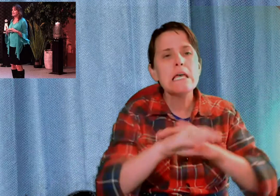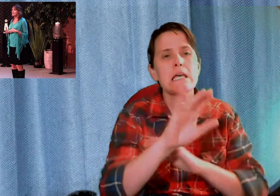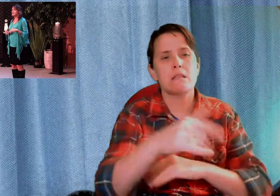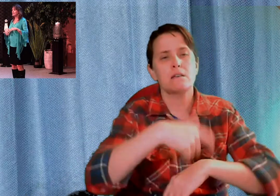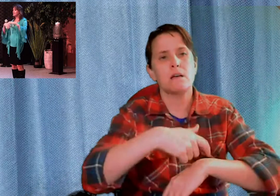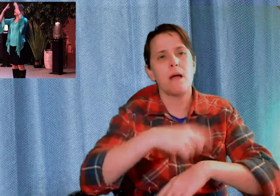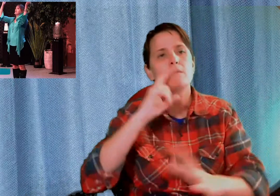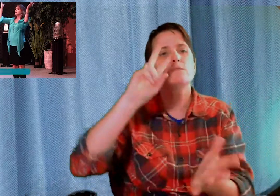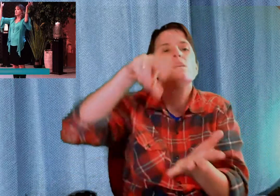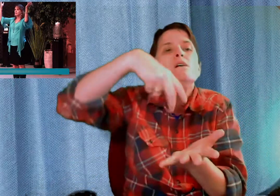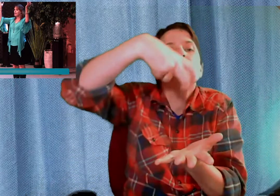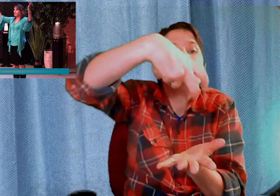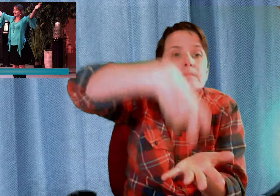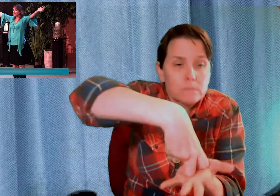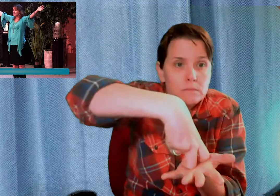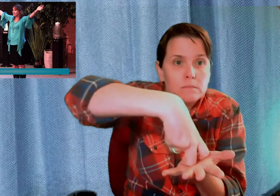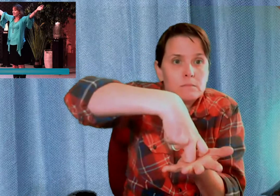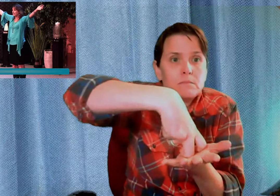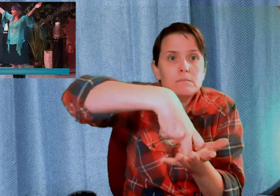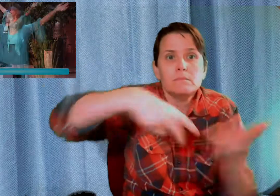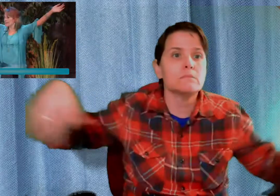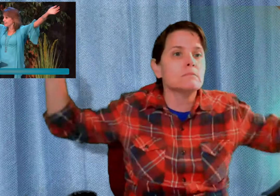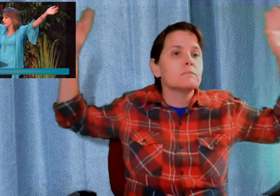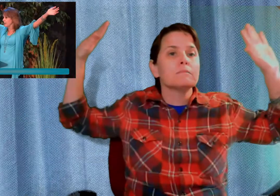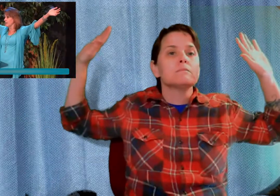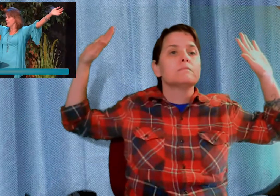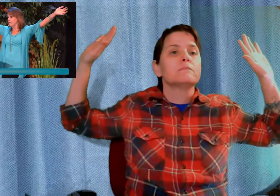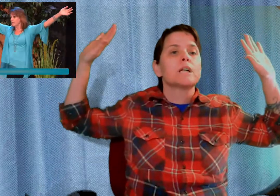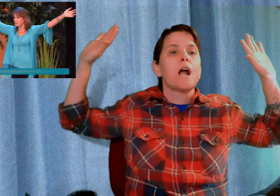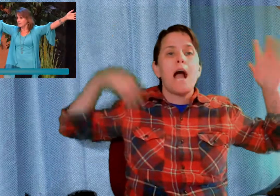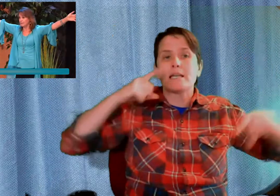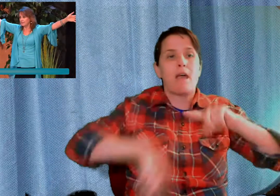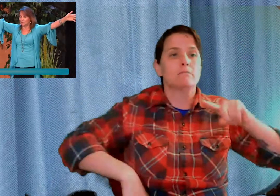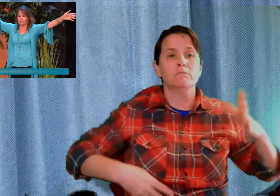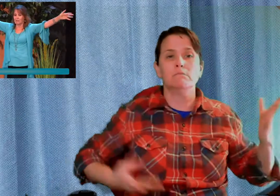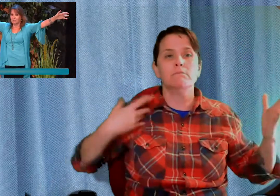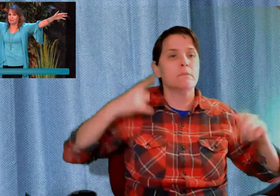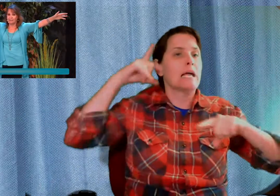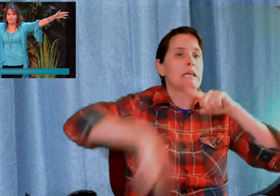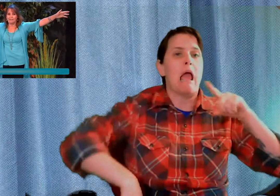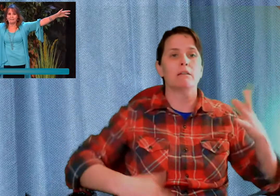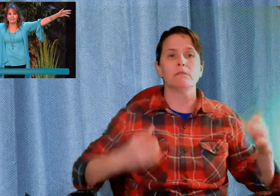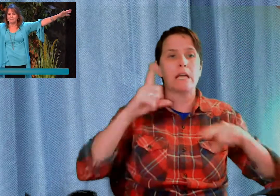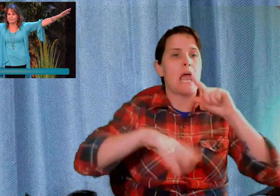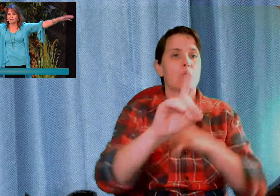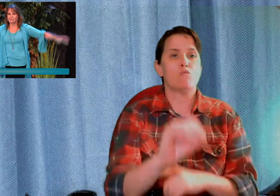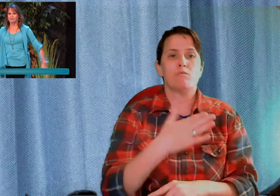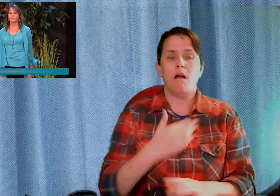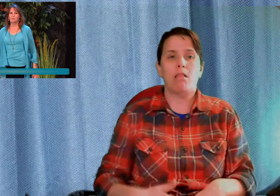my knees and I went, oh, I can't do my life. This was many years ago, early 90s,